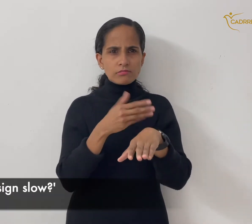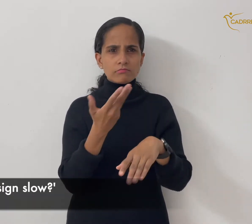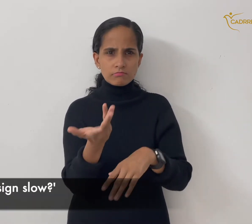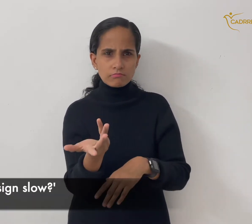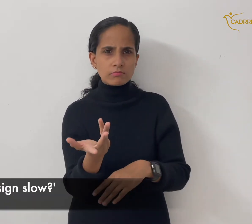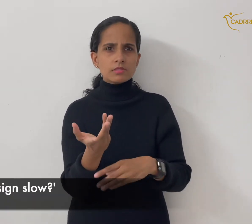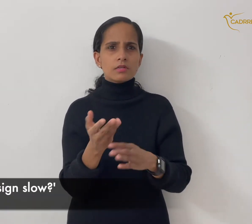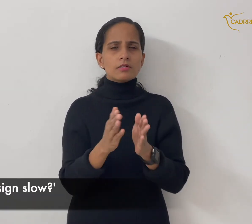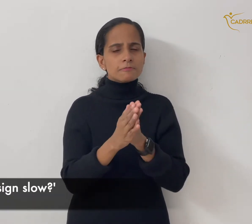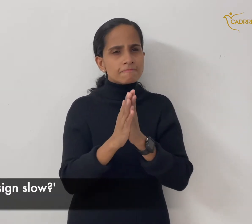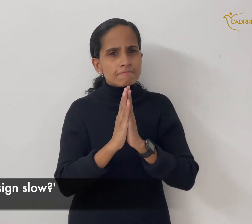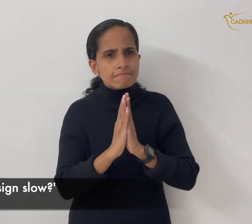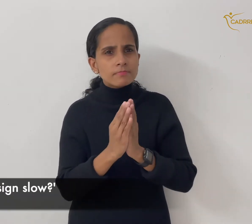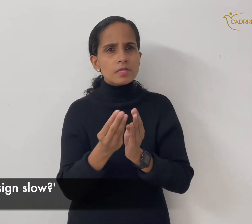you sign slow?